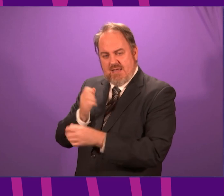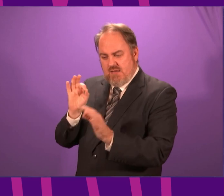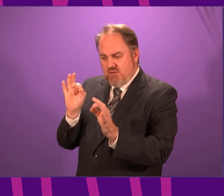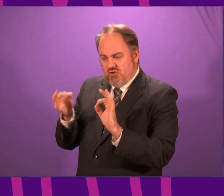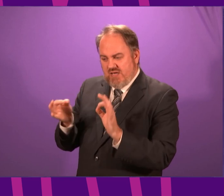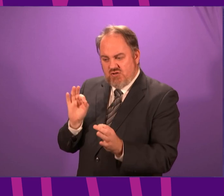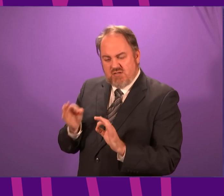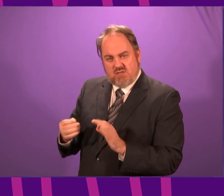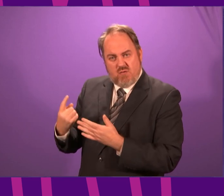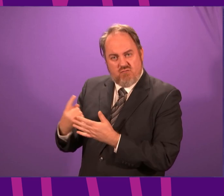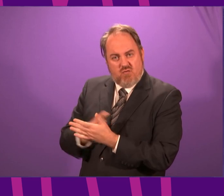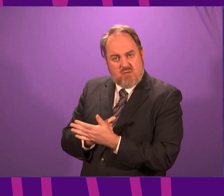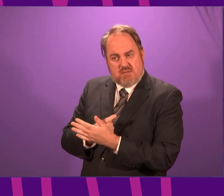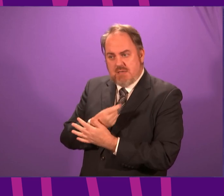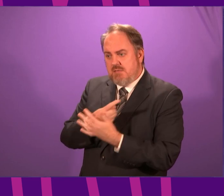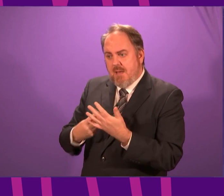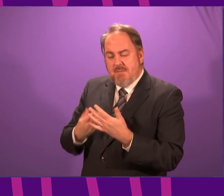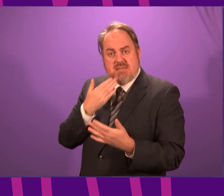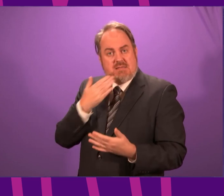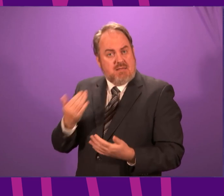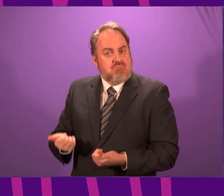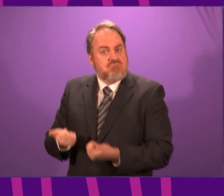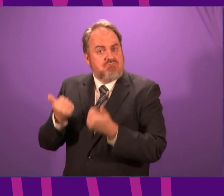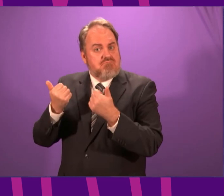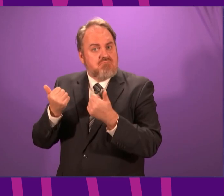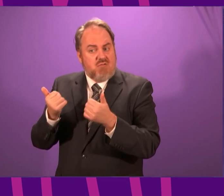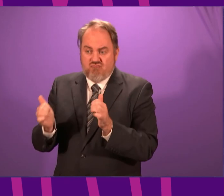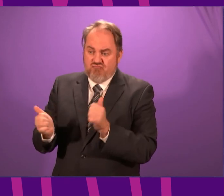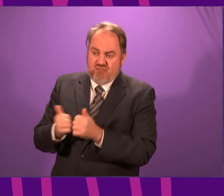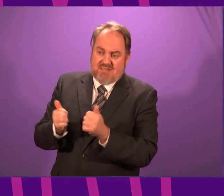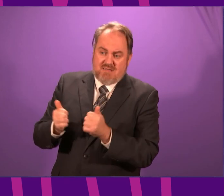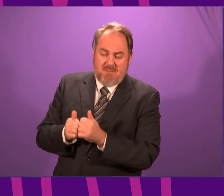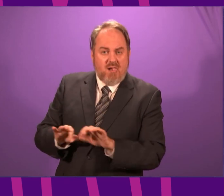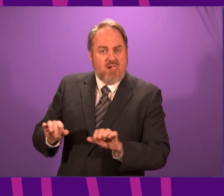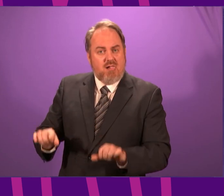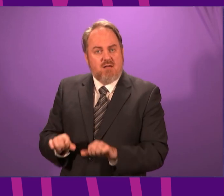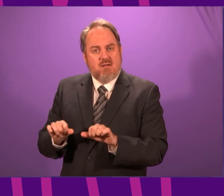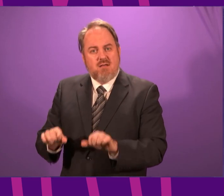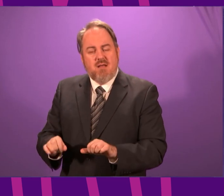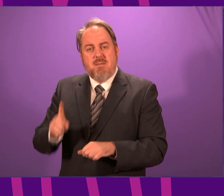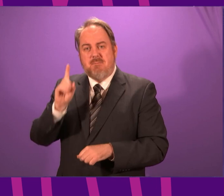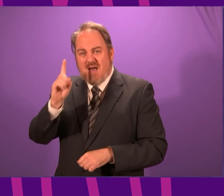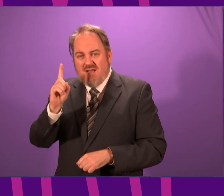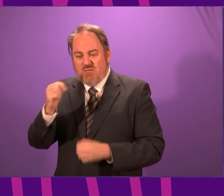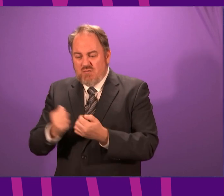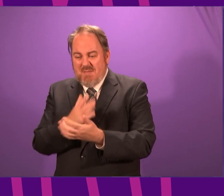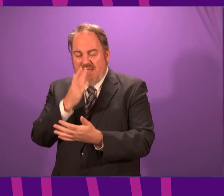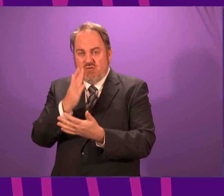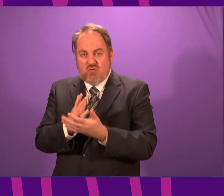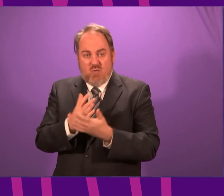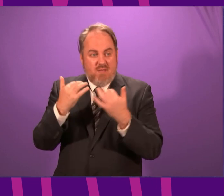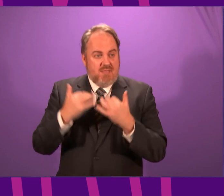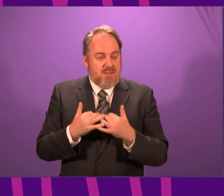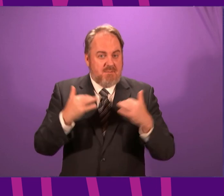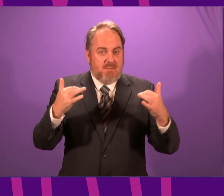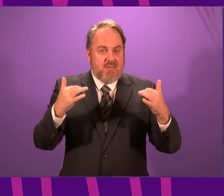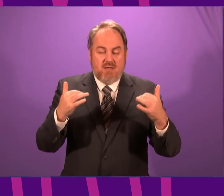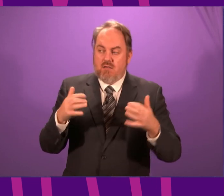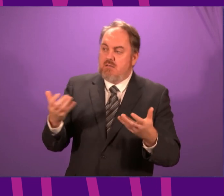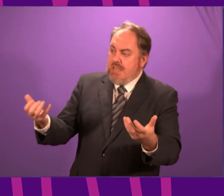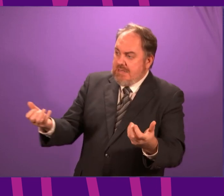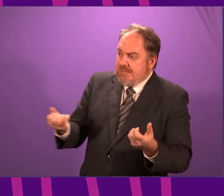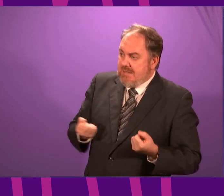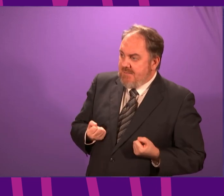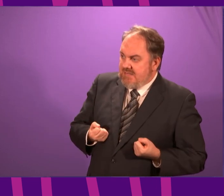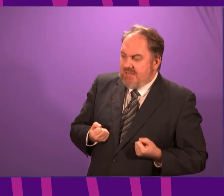might be absolutely admirable and sensible to do, in order to ensure that the public agrees with that and complies with